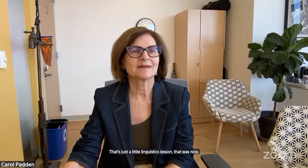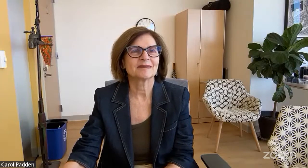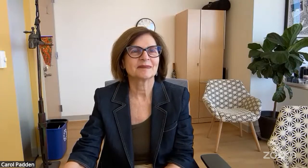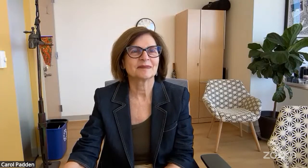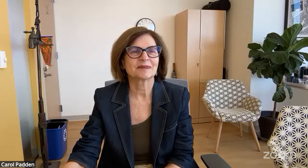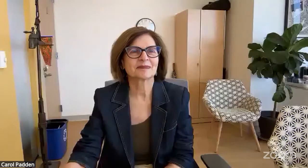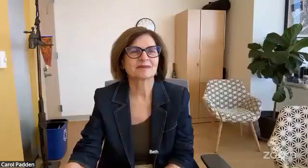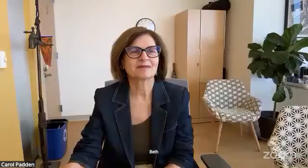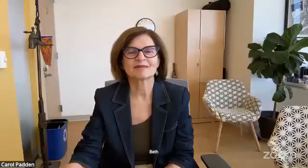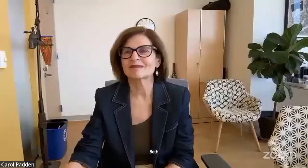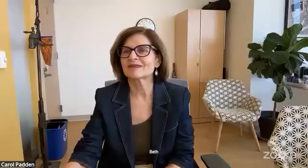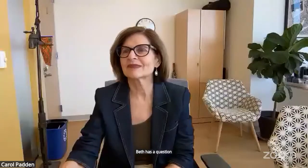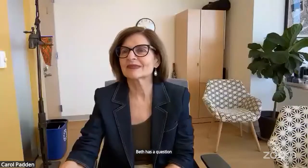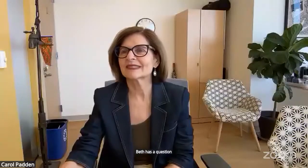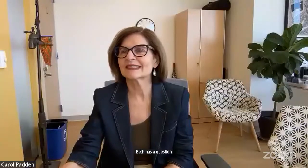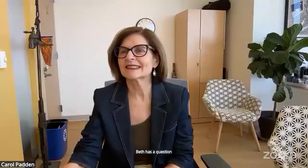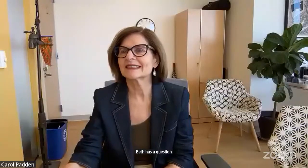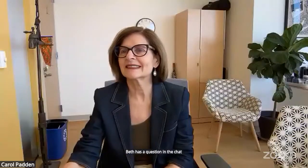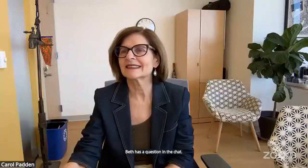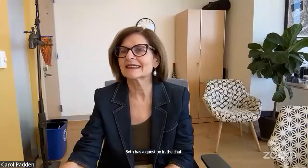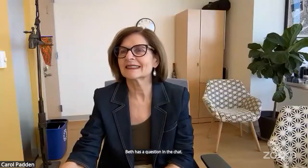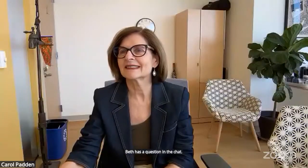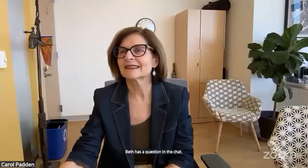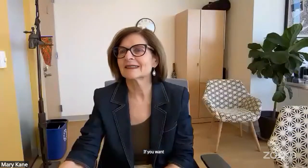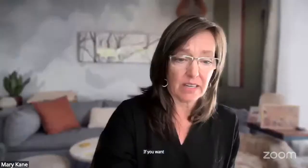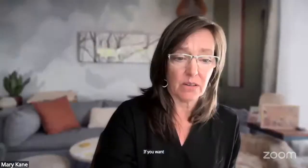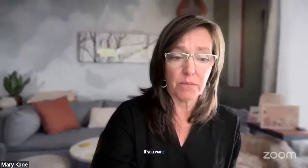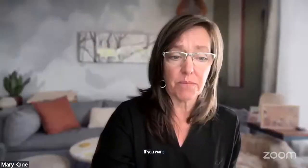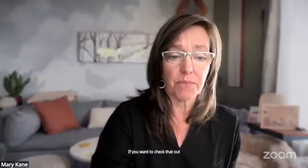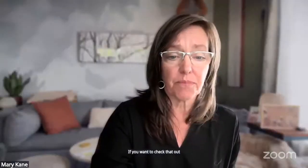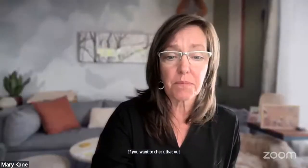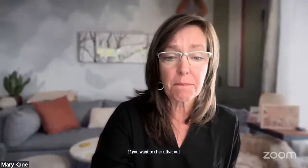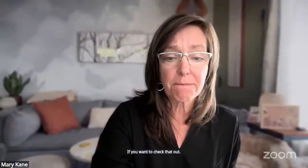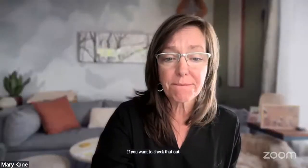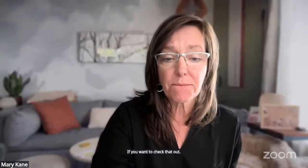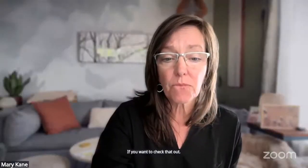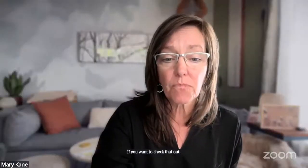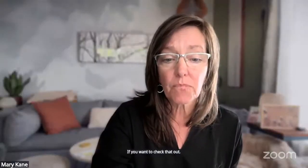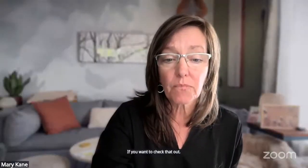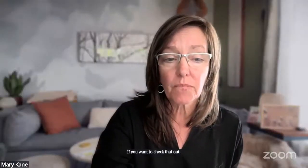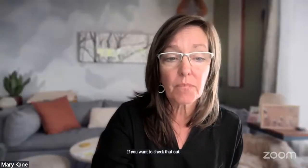Beth has a question in the chat if you want to check that out. Let's see.